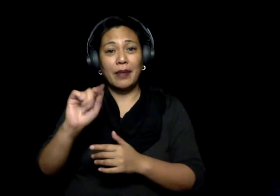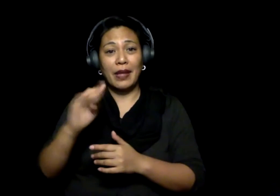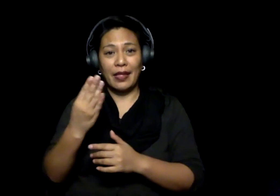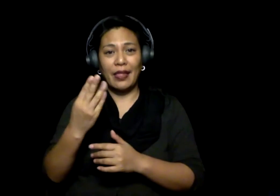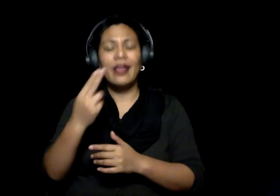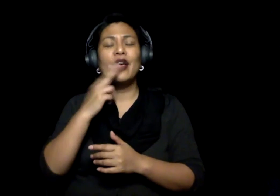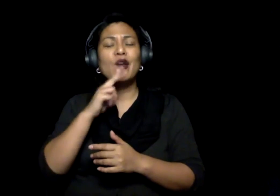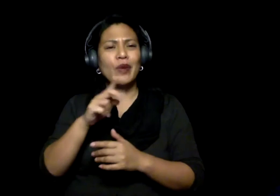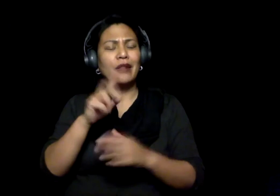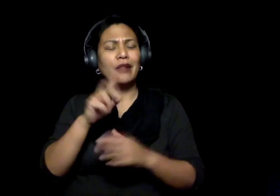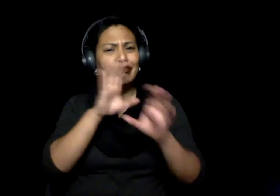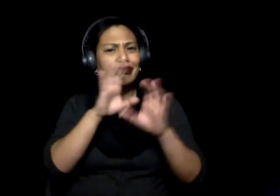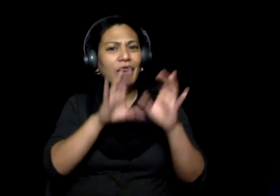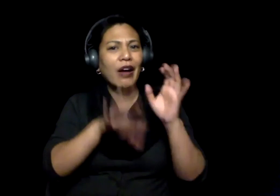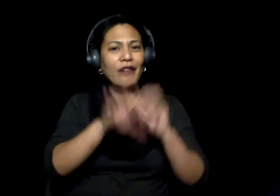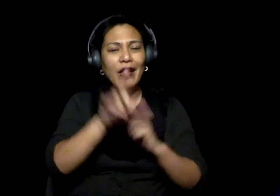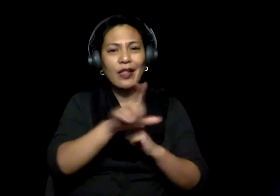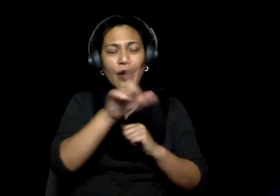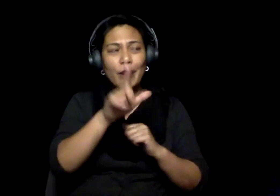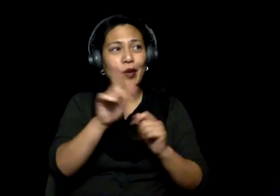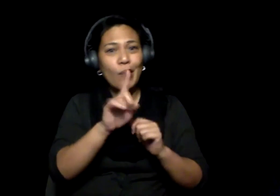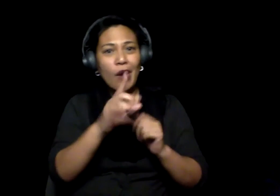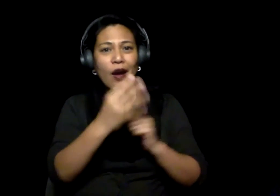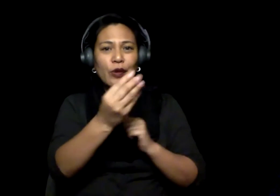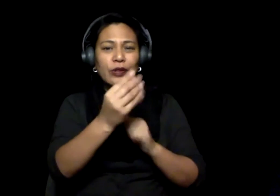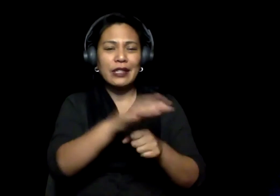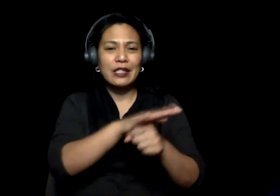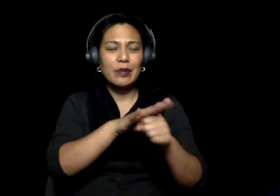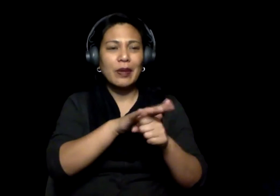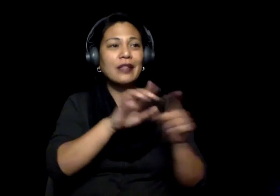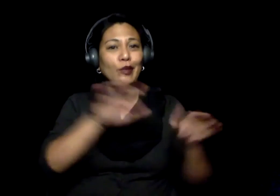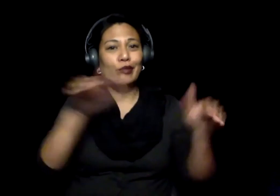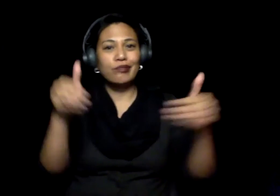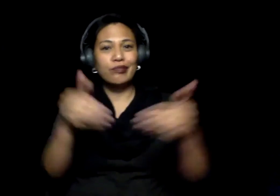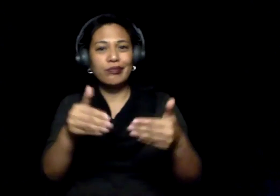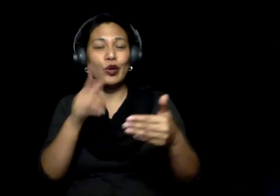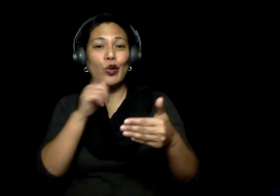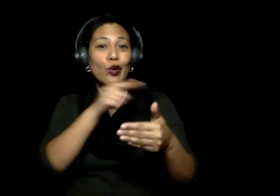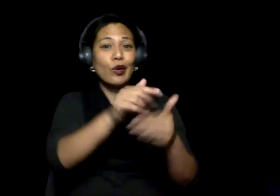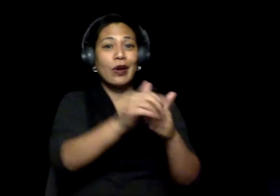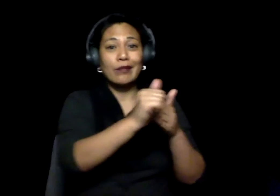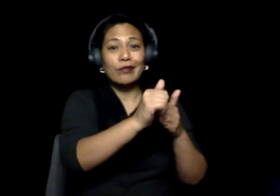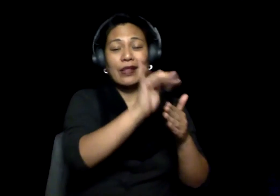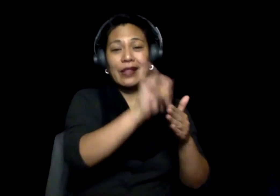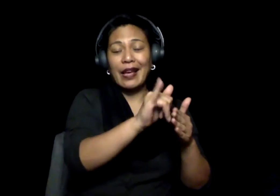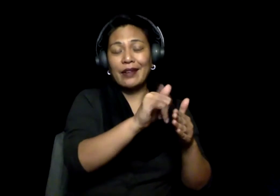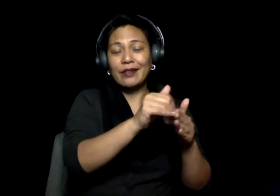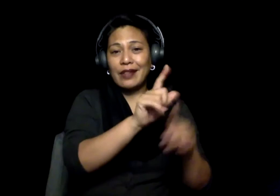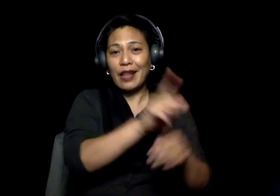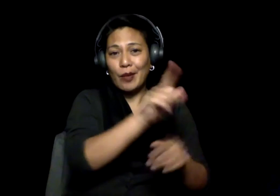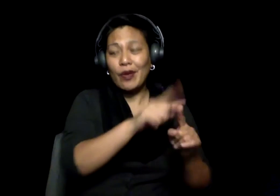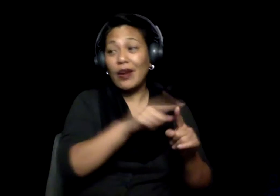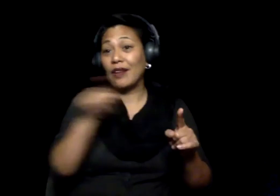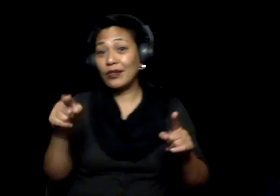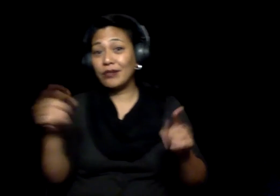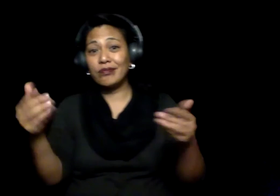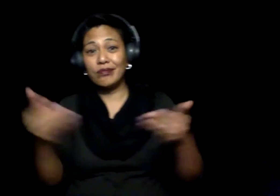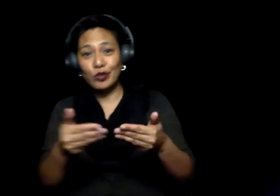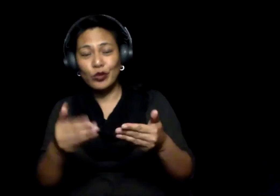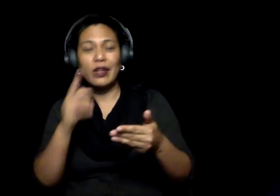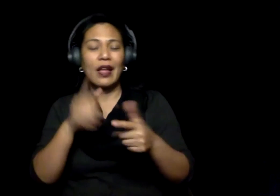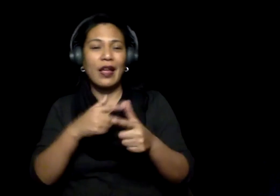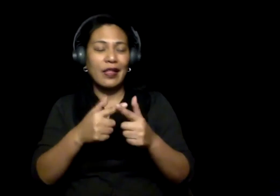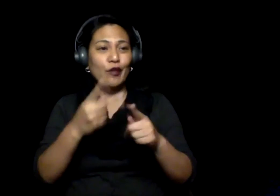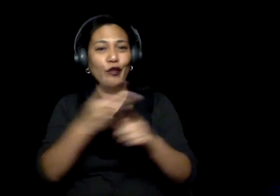and just make sure that the area that you're imagining the programming taking place in would be feasible and safe